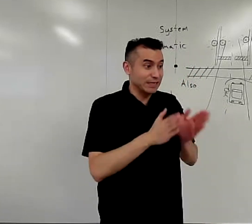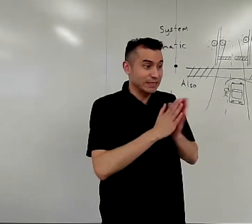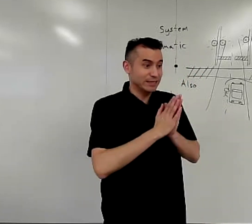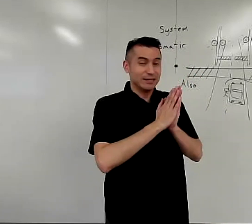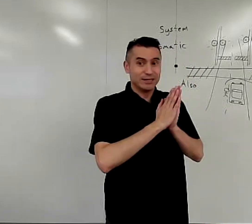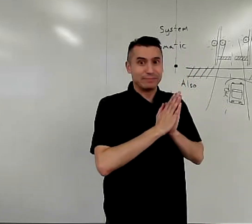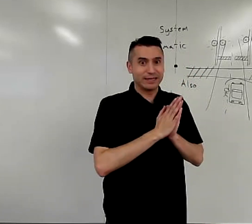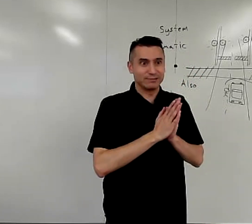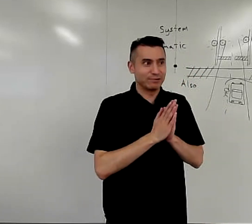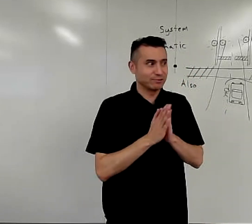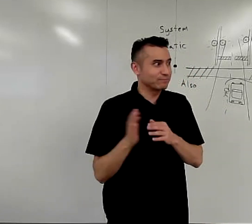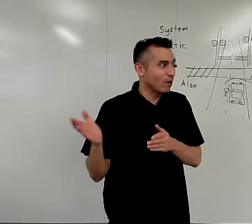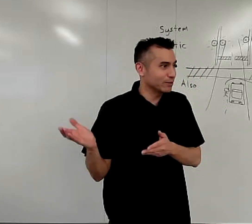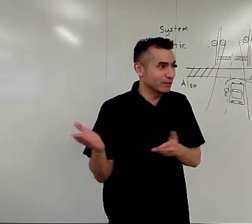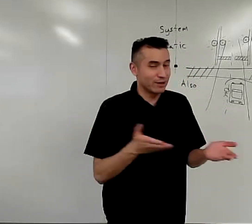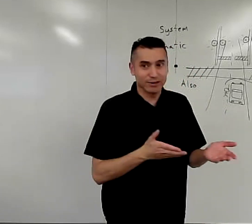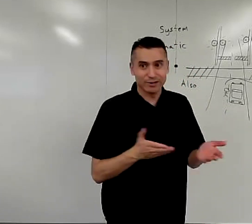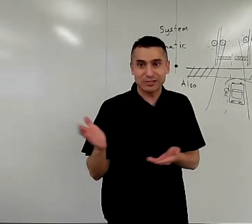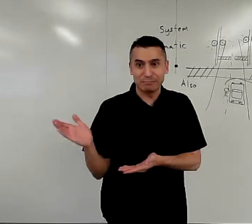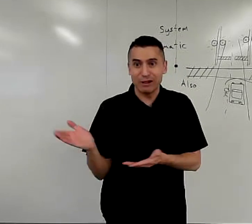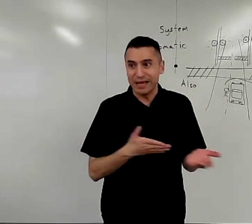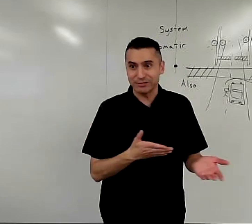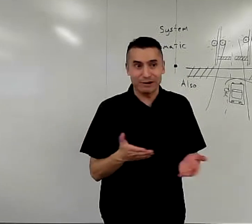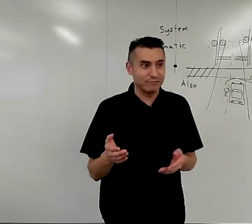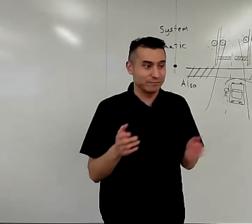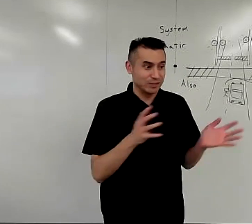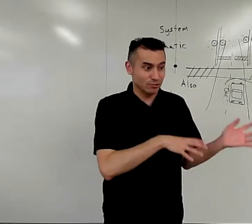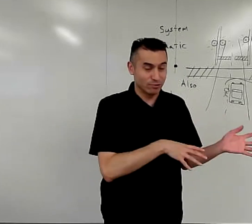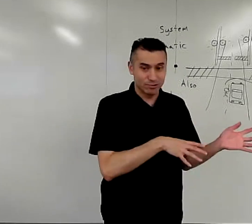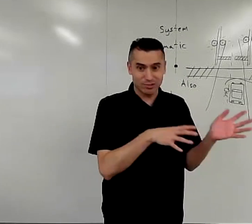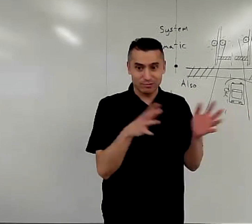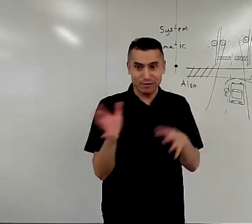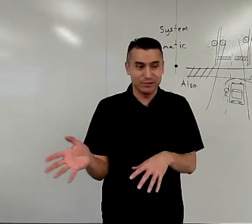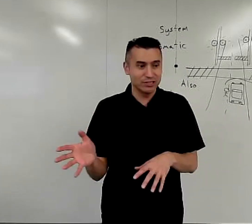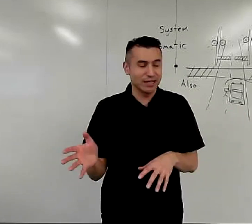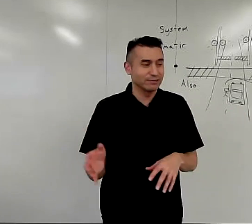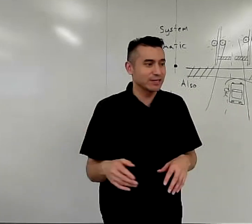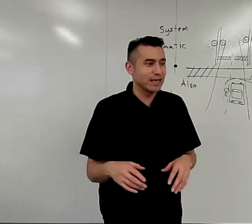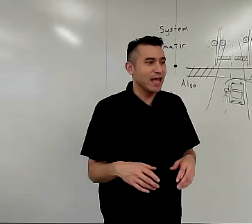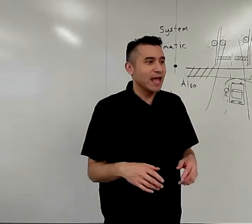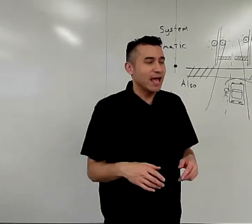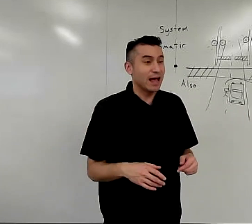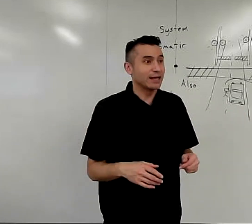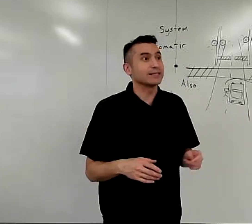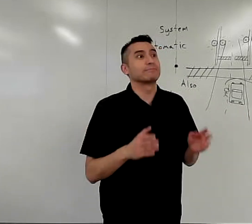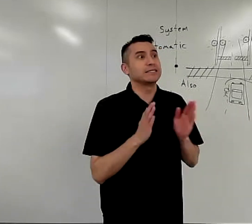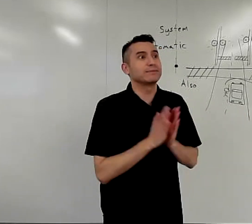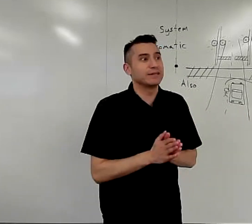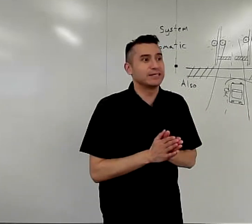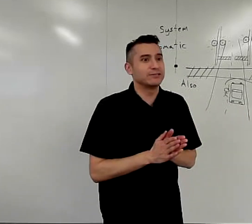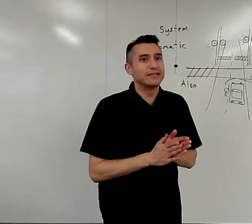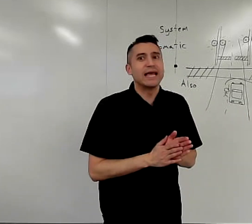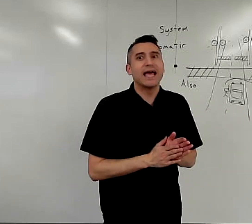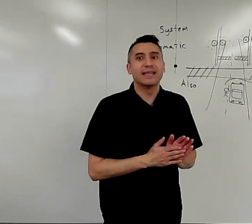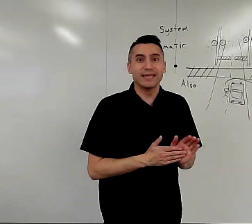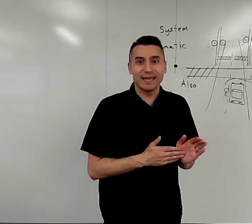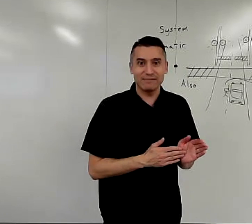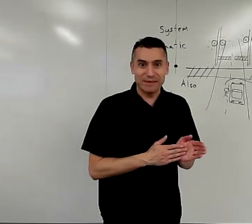SUV because we were hauling a lot of supplies, right, from the store to refugee centers. I said, please give me an SUV. And they gave